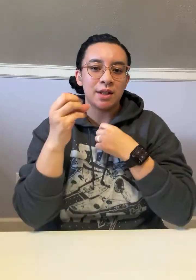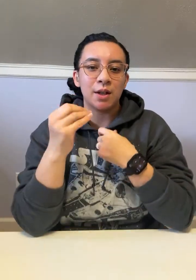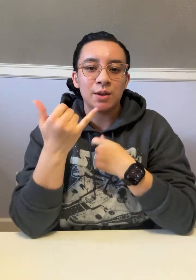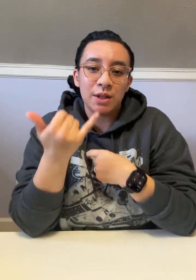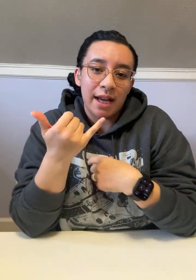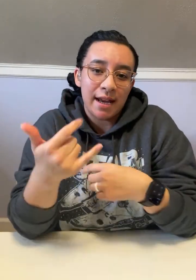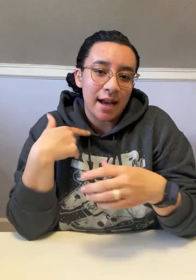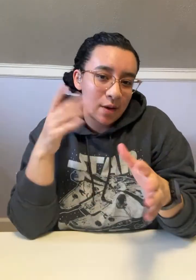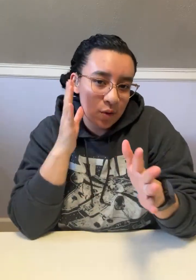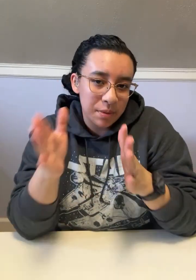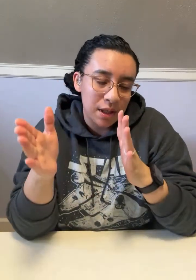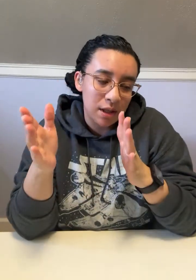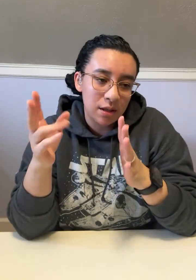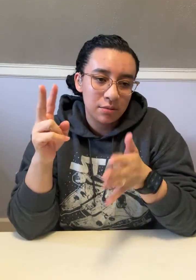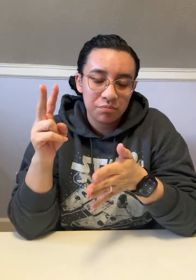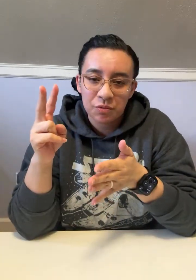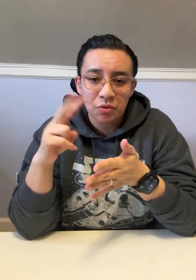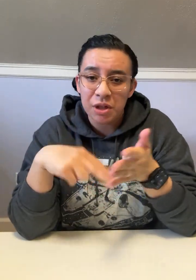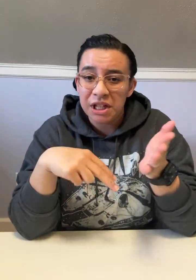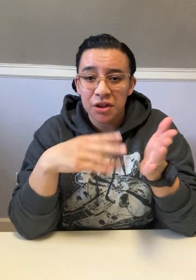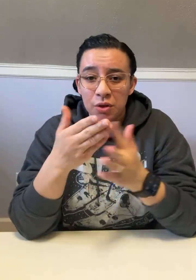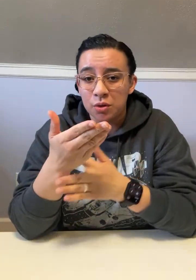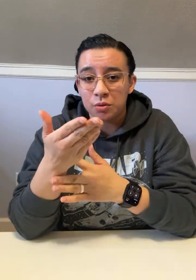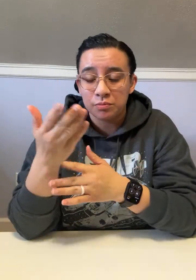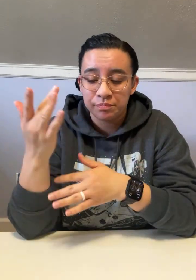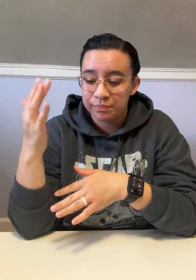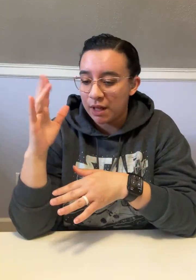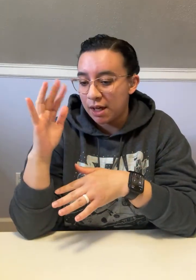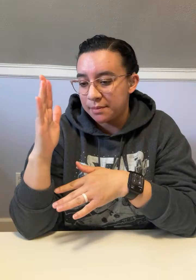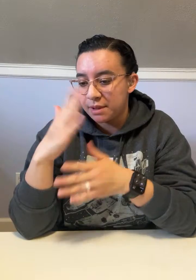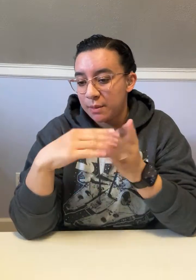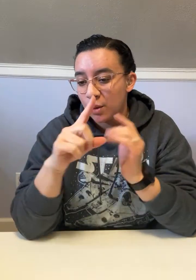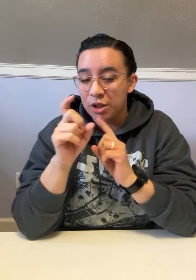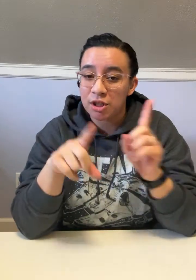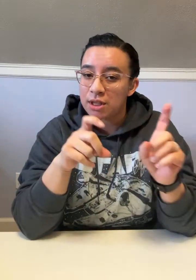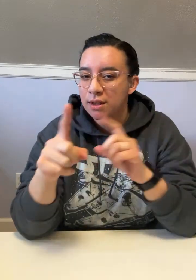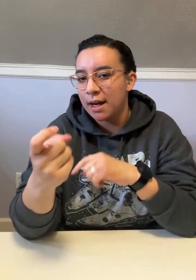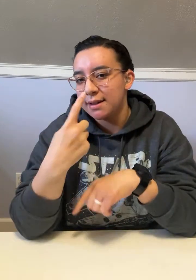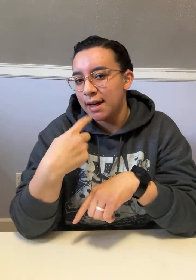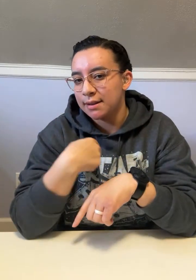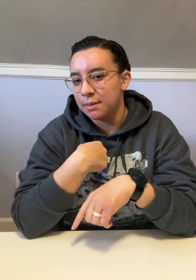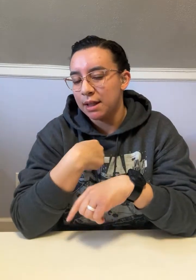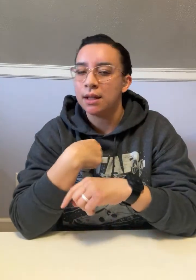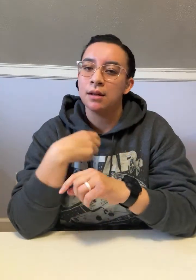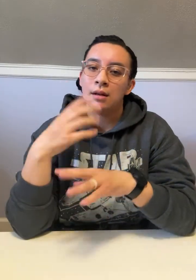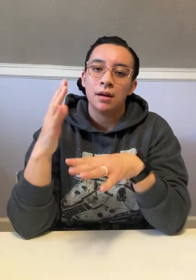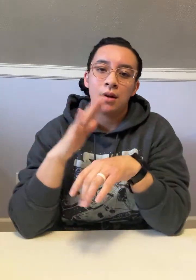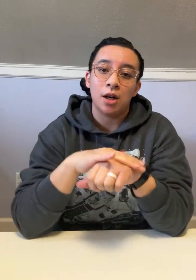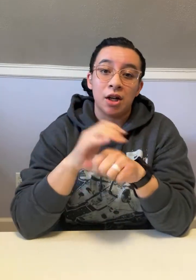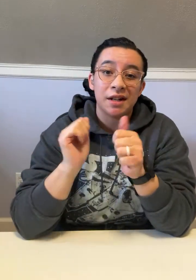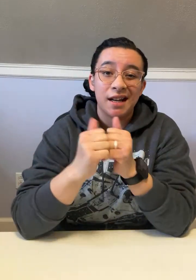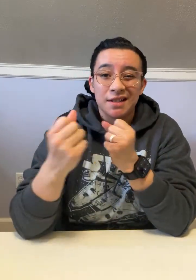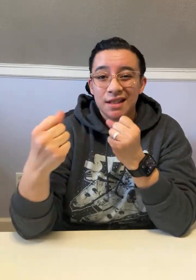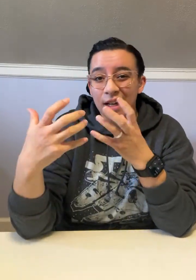So, today I will be reading through some of the questions you guys asked me on how to